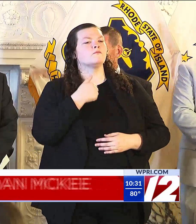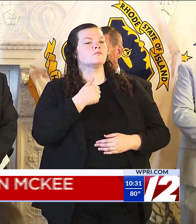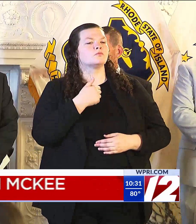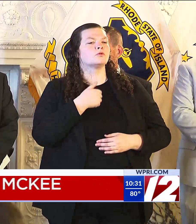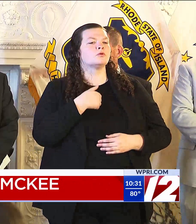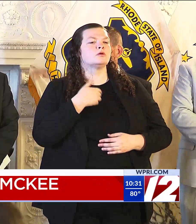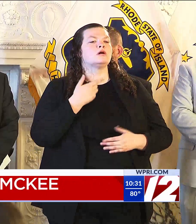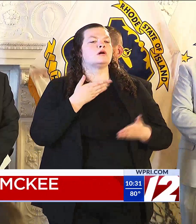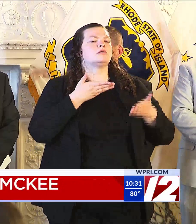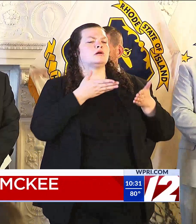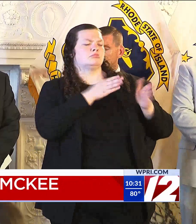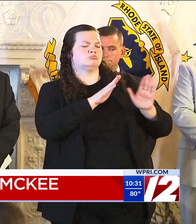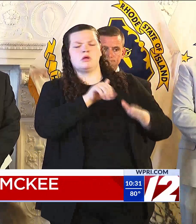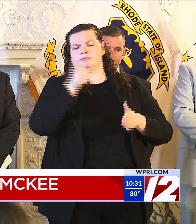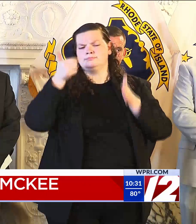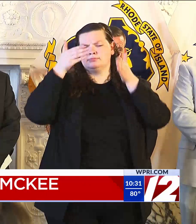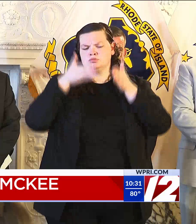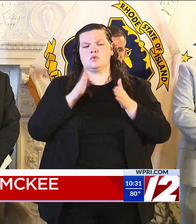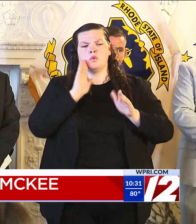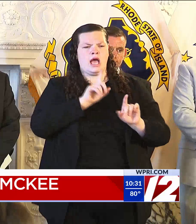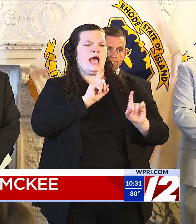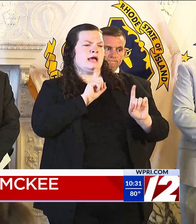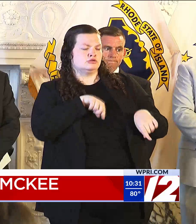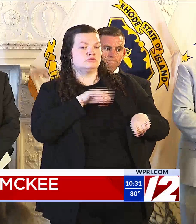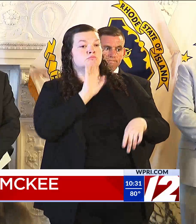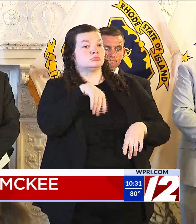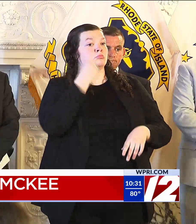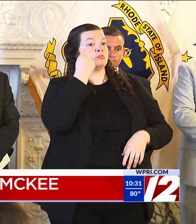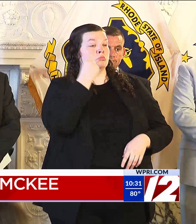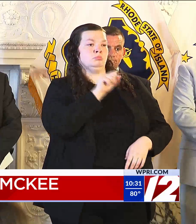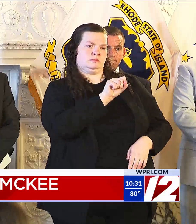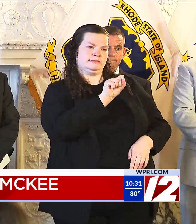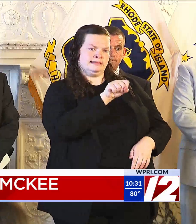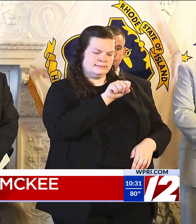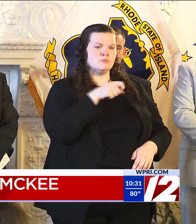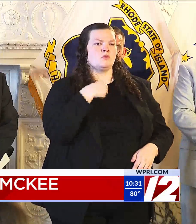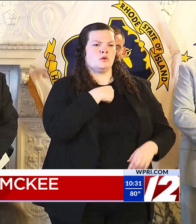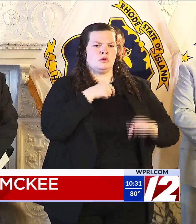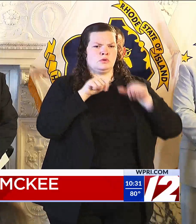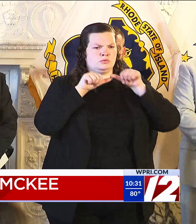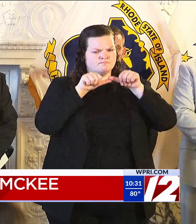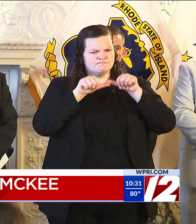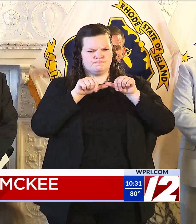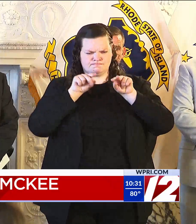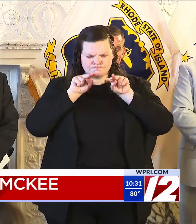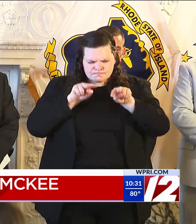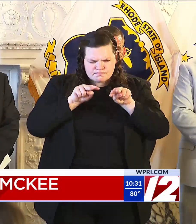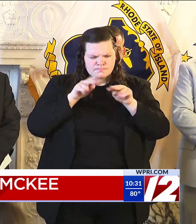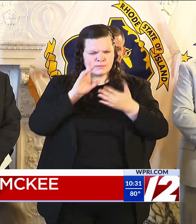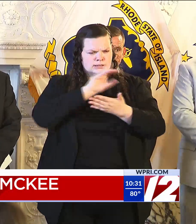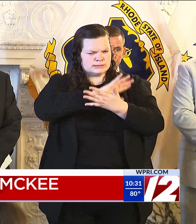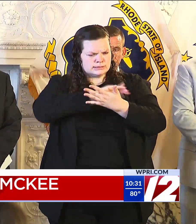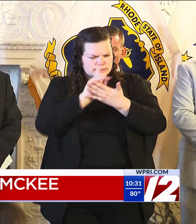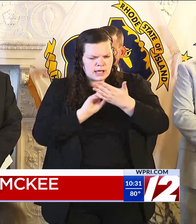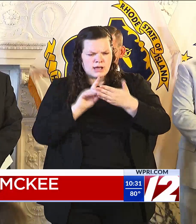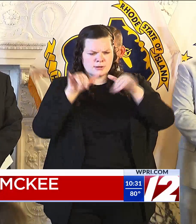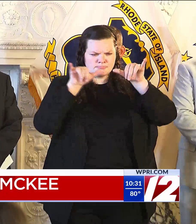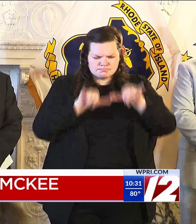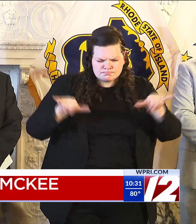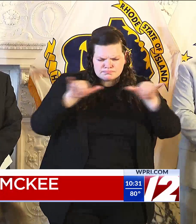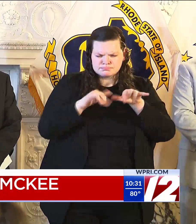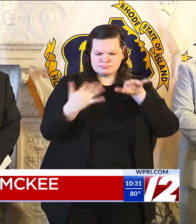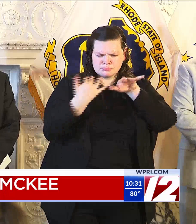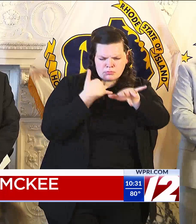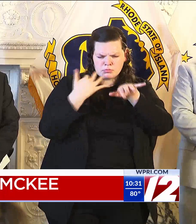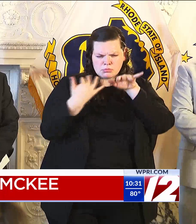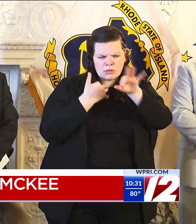actually continually looking at the traffic count on a weekly basis. So we have those details. So that's probably where